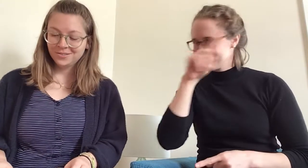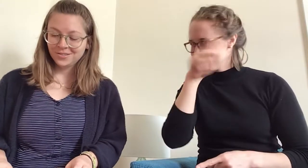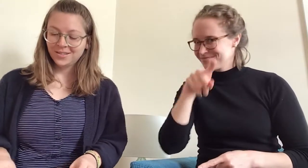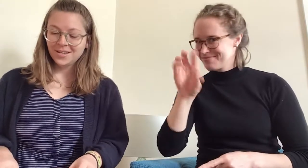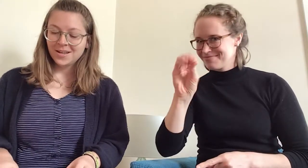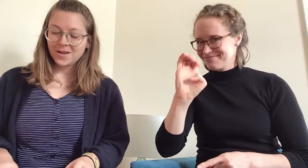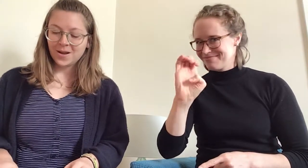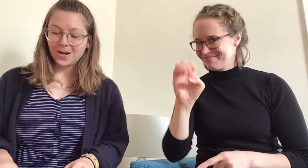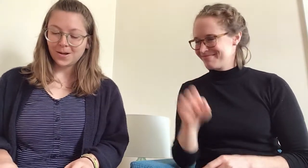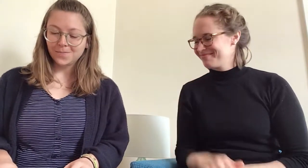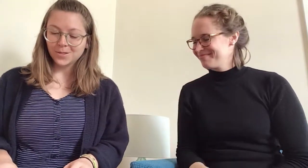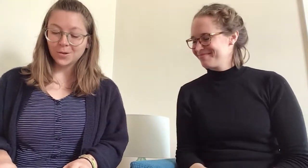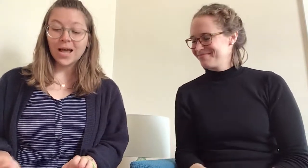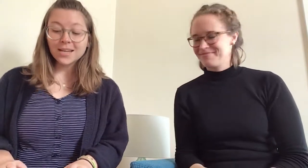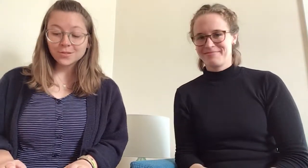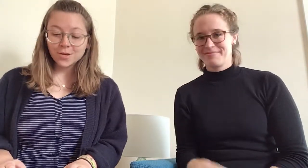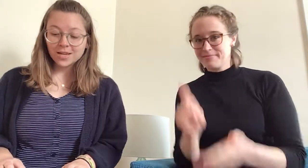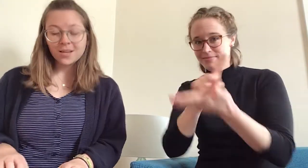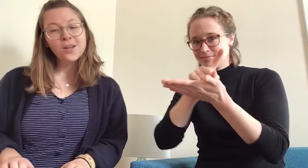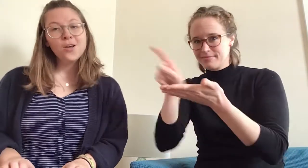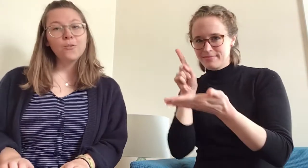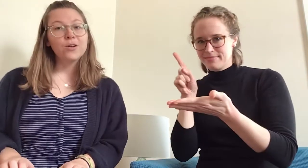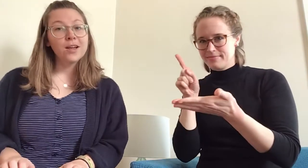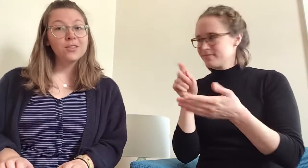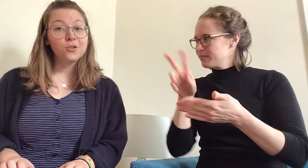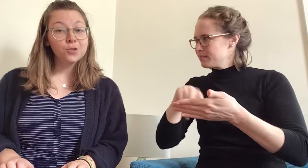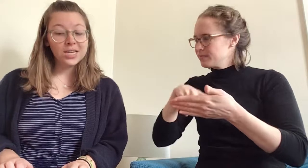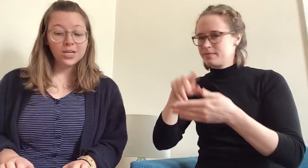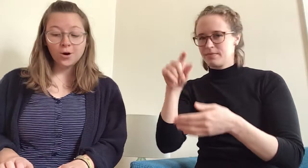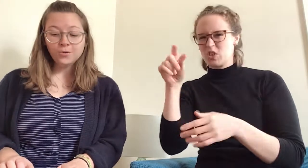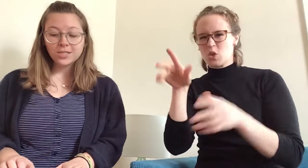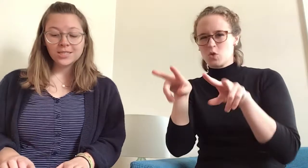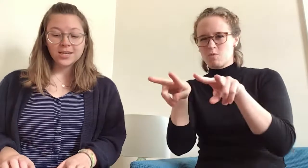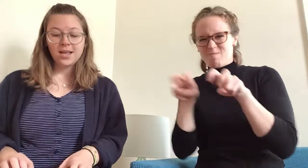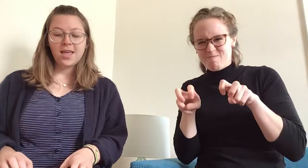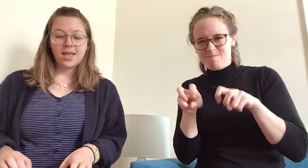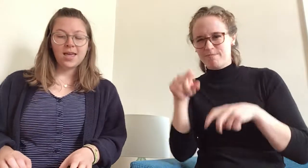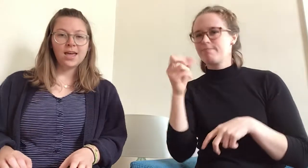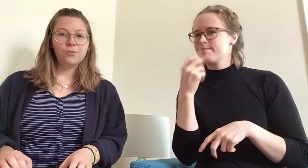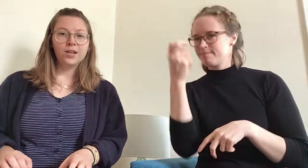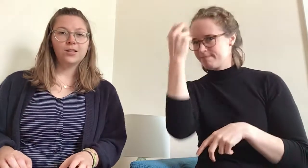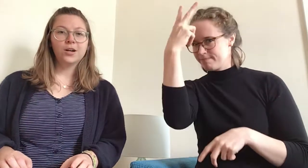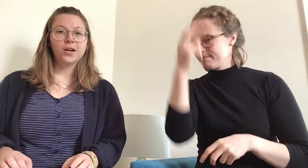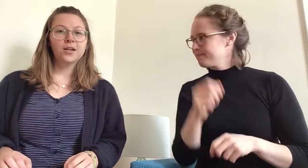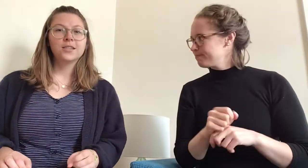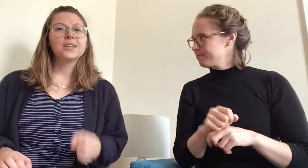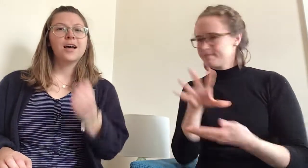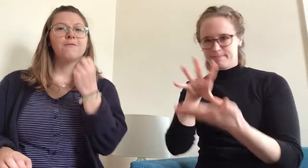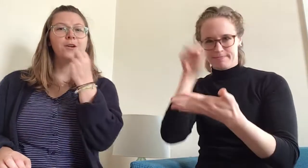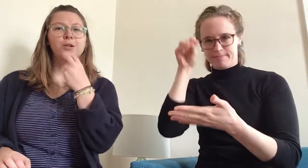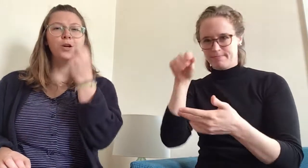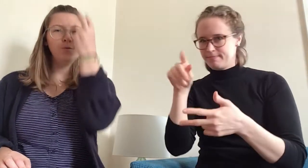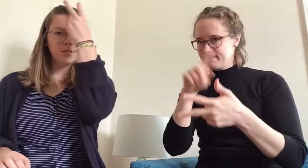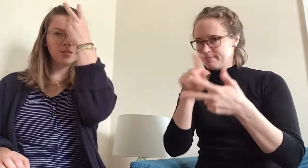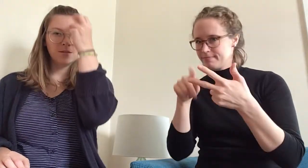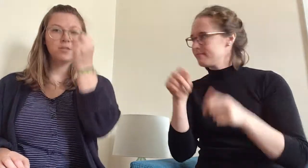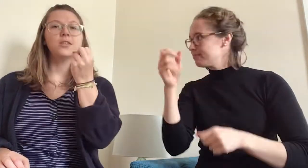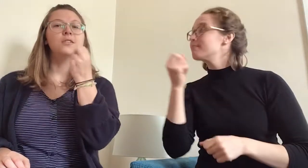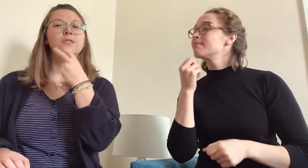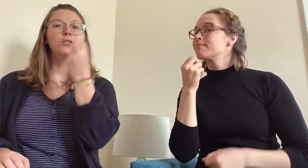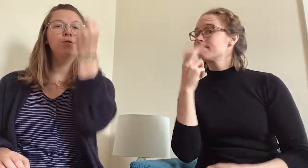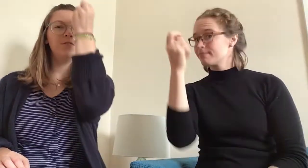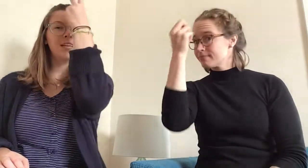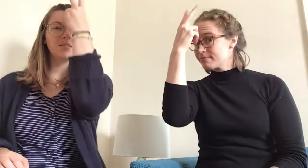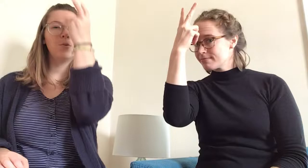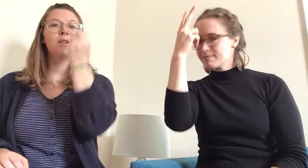you. So last week we read The Greedy Goat, and we learned the sign for goat. So